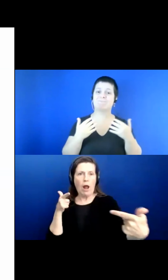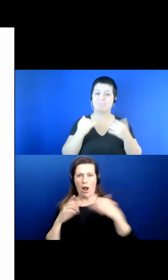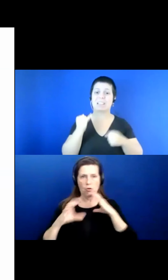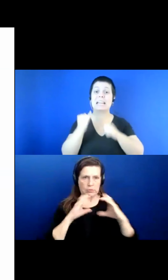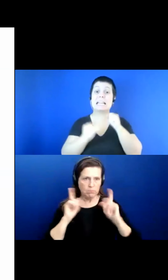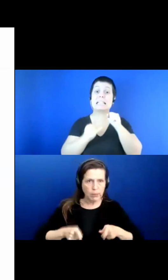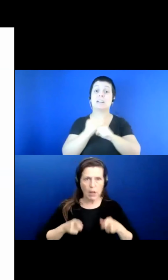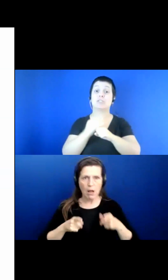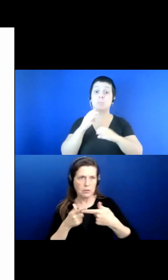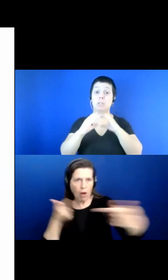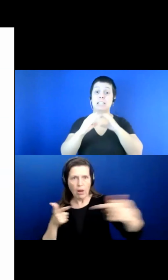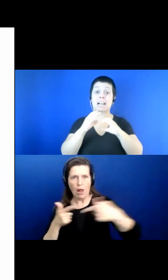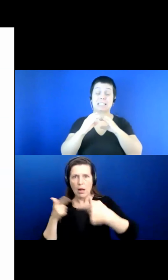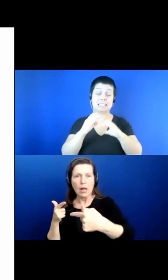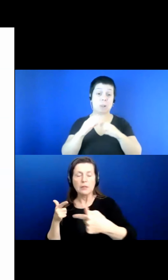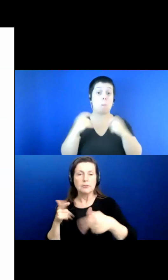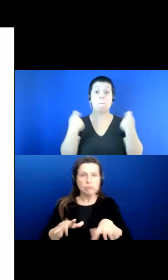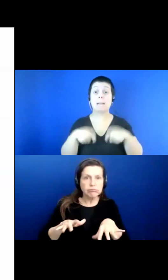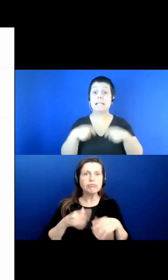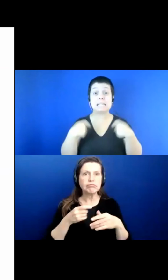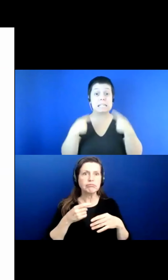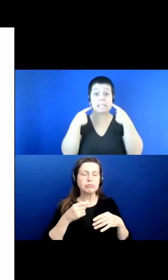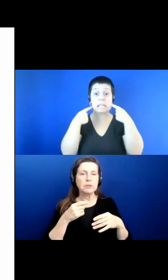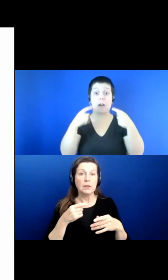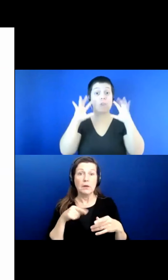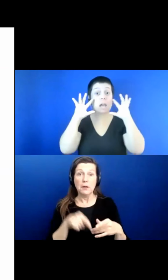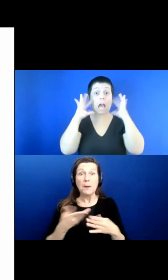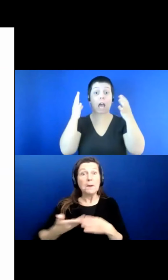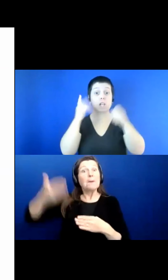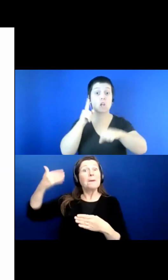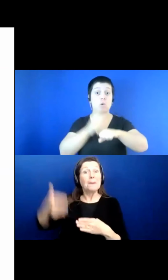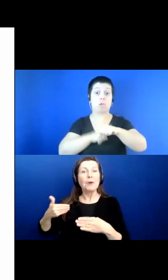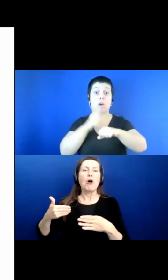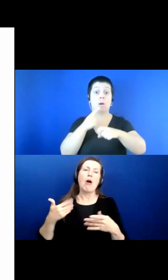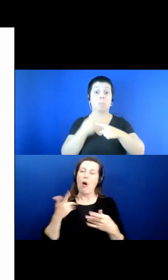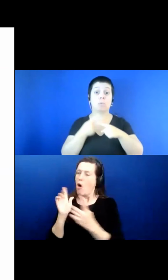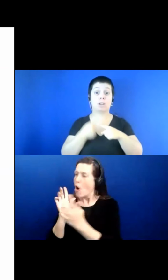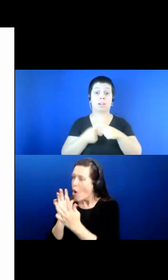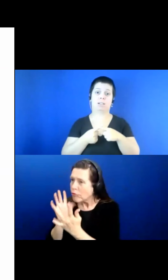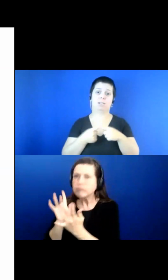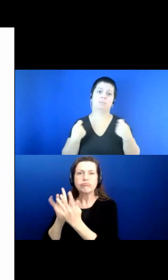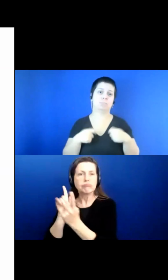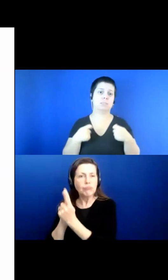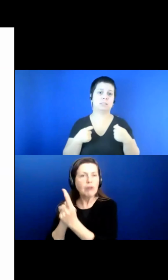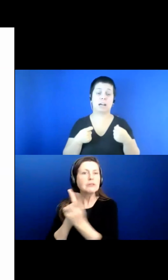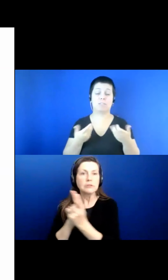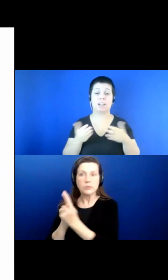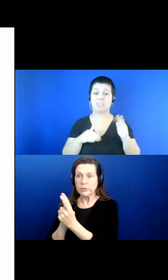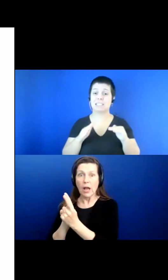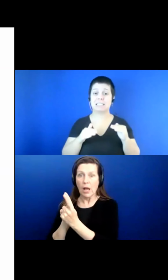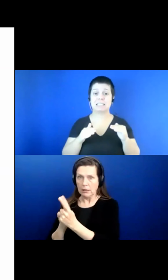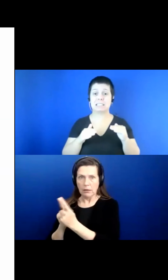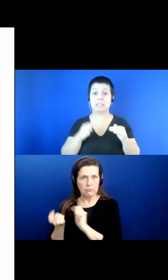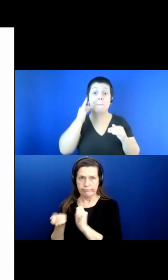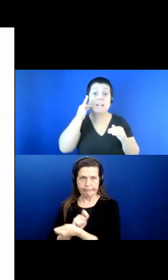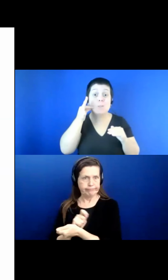addressed and solved immediately, because regular support and contact was in a lot of cases not possible